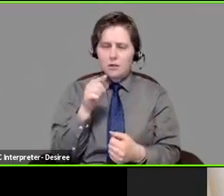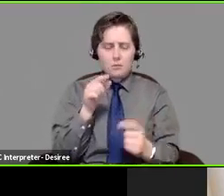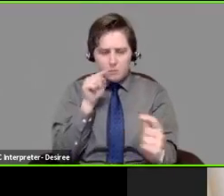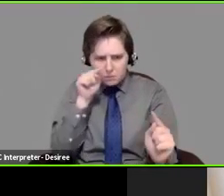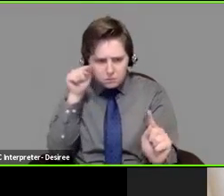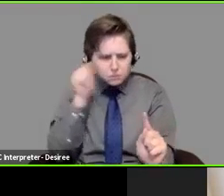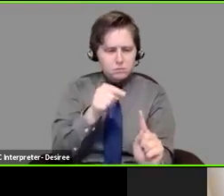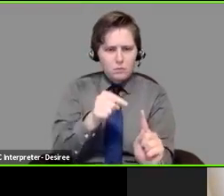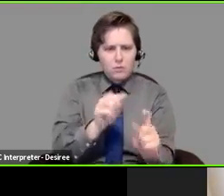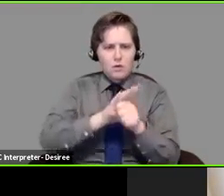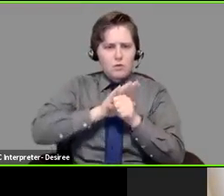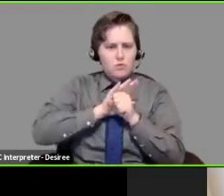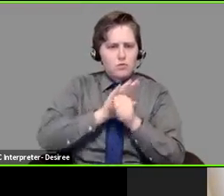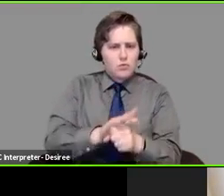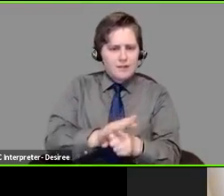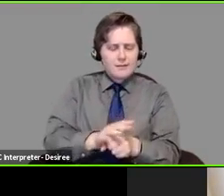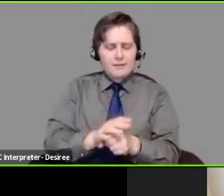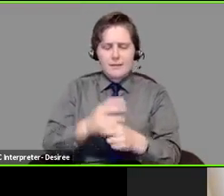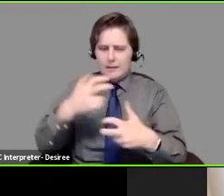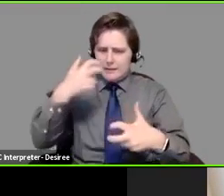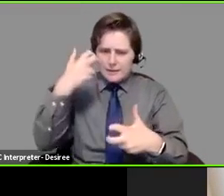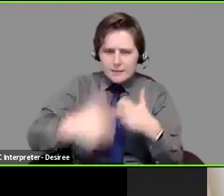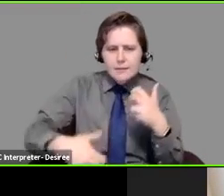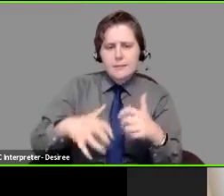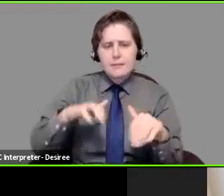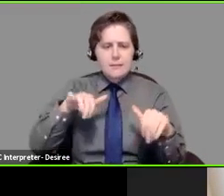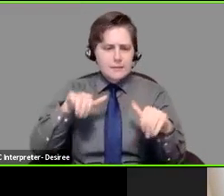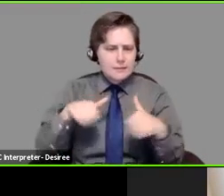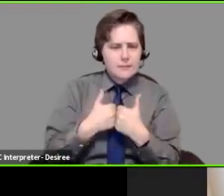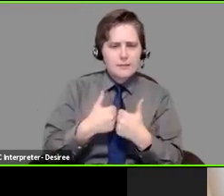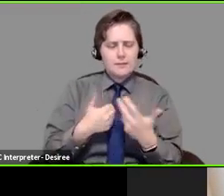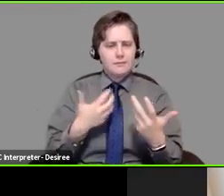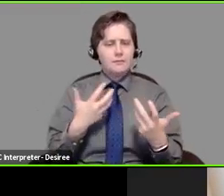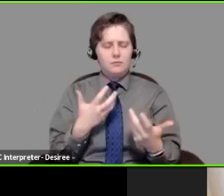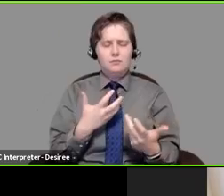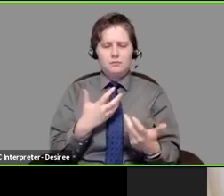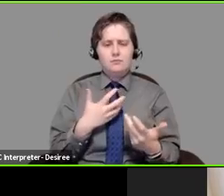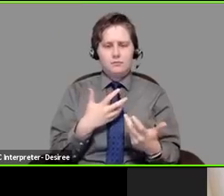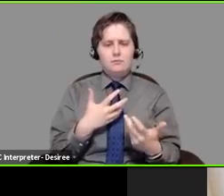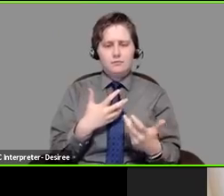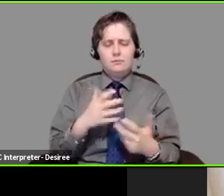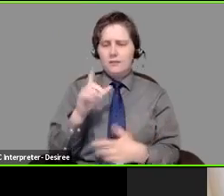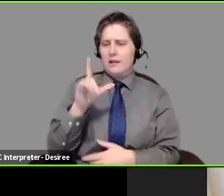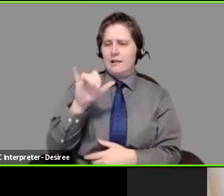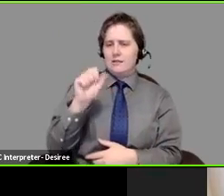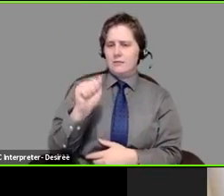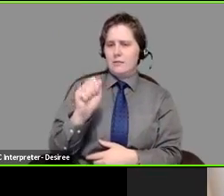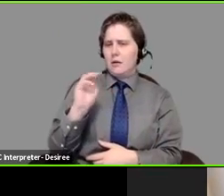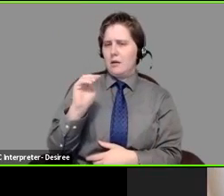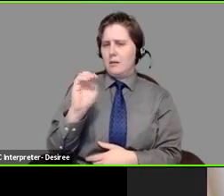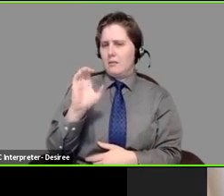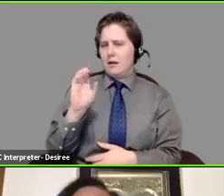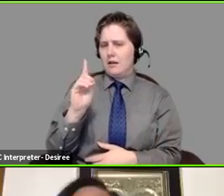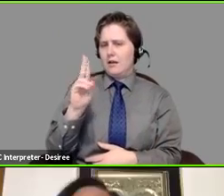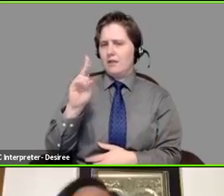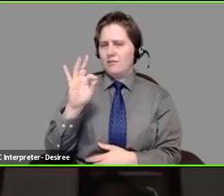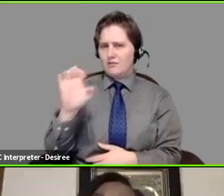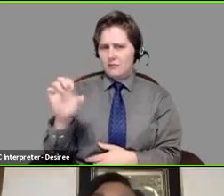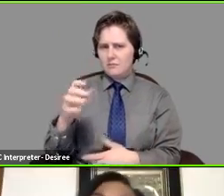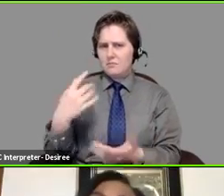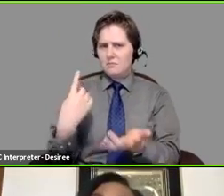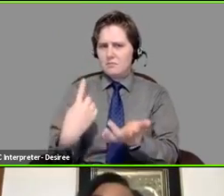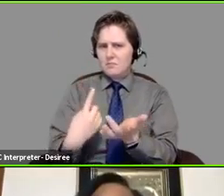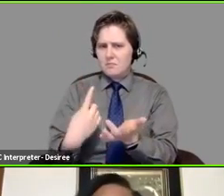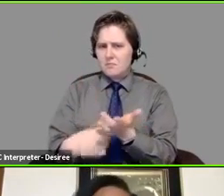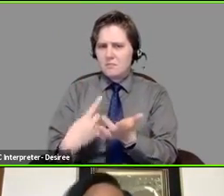the stress, the difficulty, the challenges. And so, Lisa McDuffie, talk to us about domestic